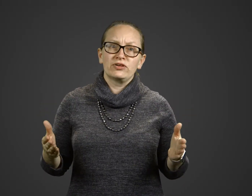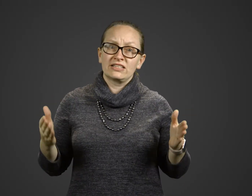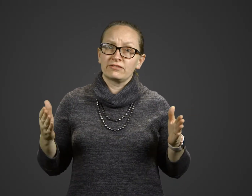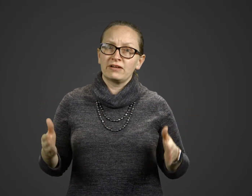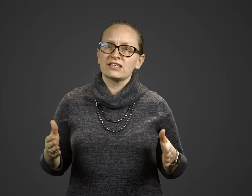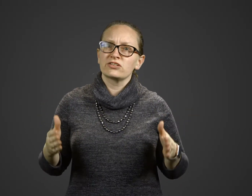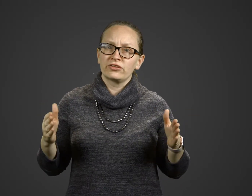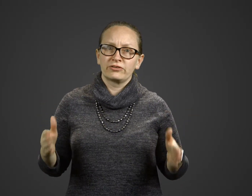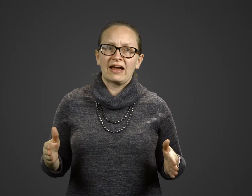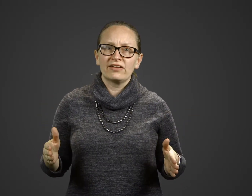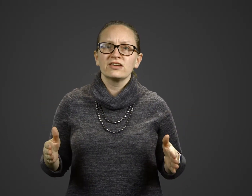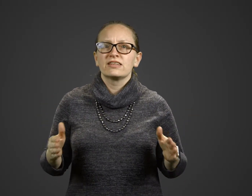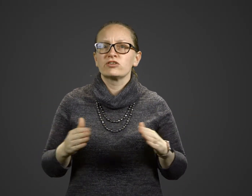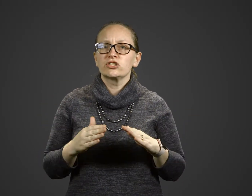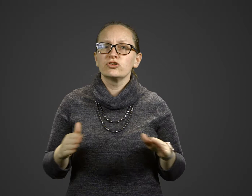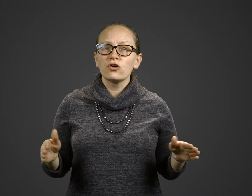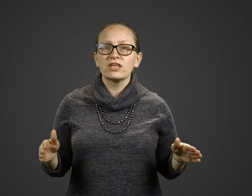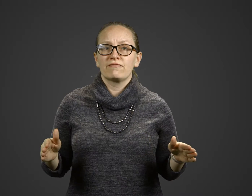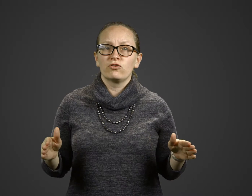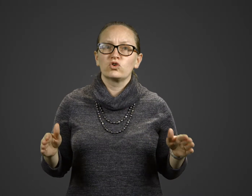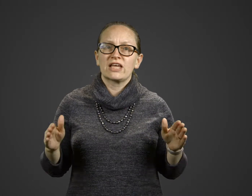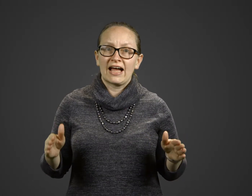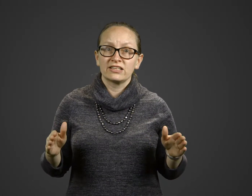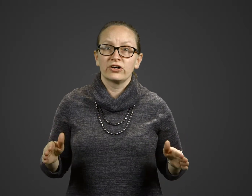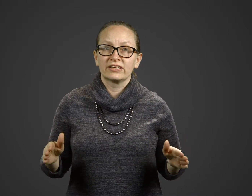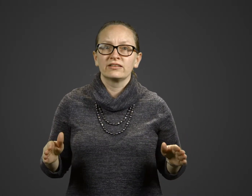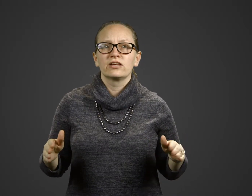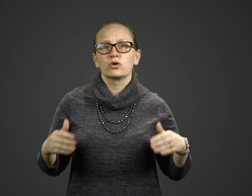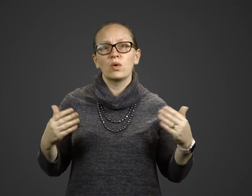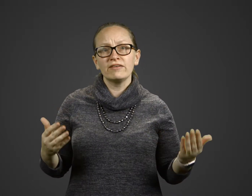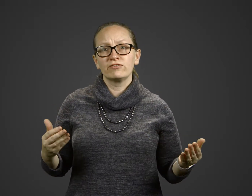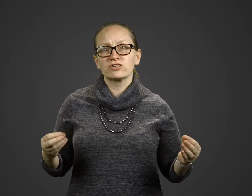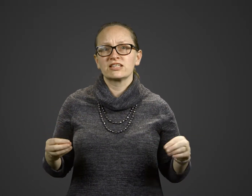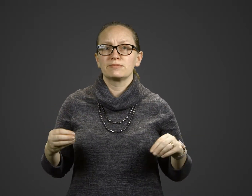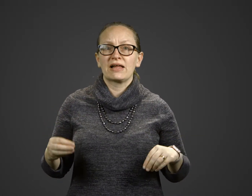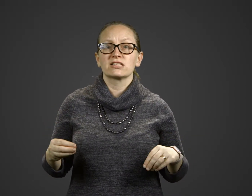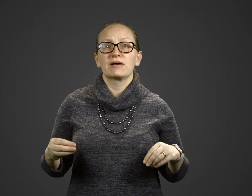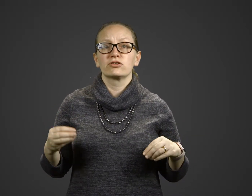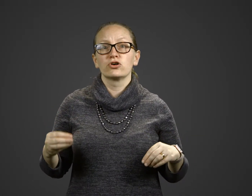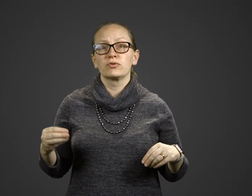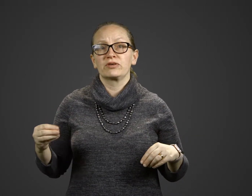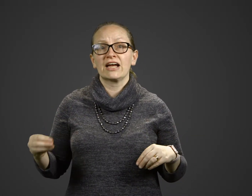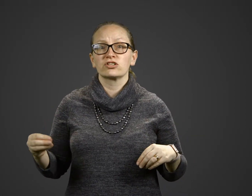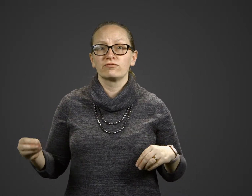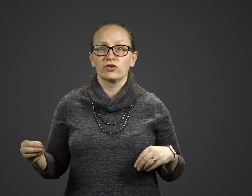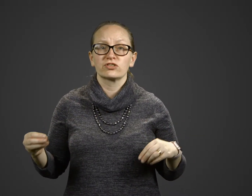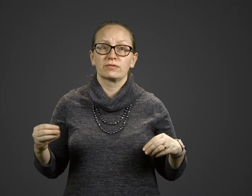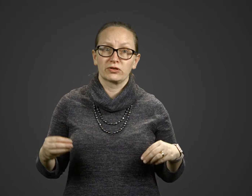is at rest on the ground, there is no net force acting on it. The weight force is balanced by the normal reaction force from the